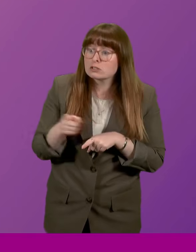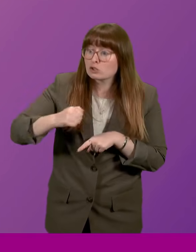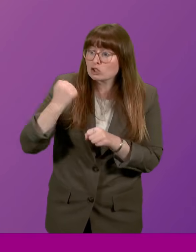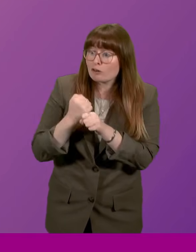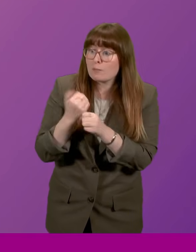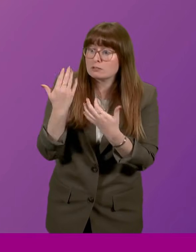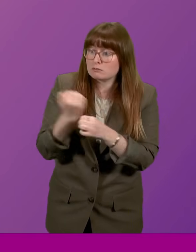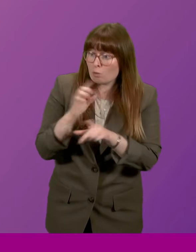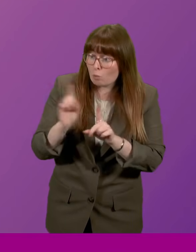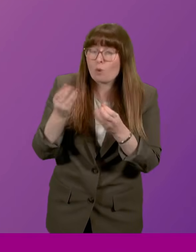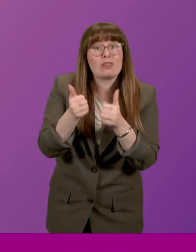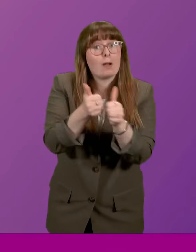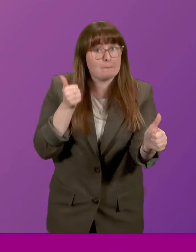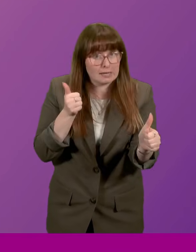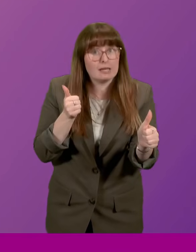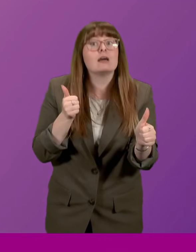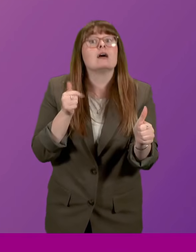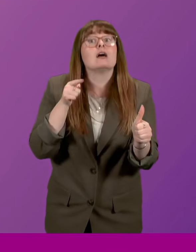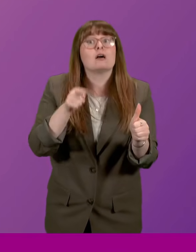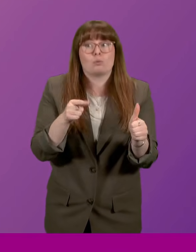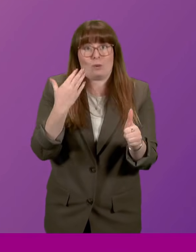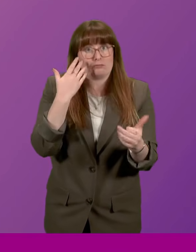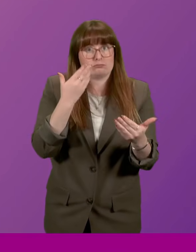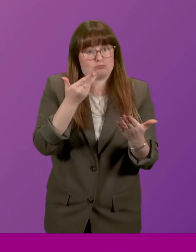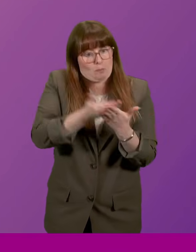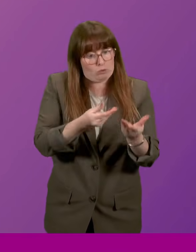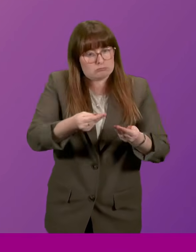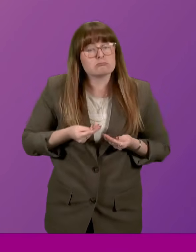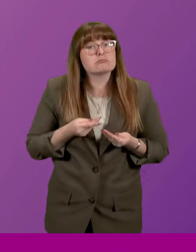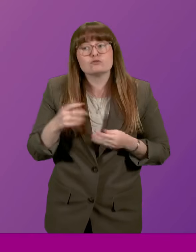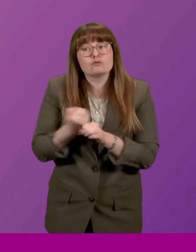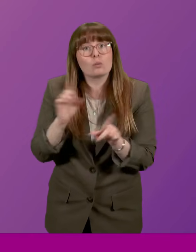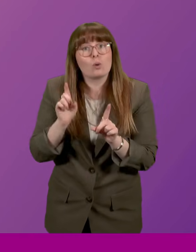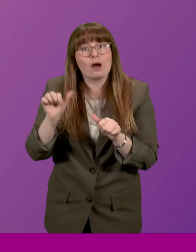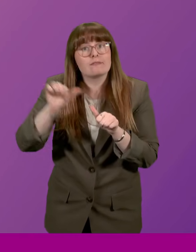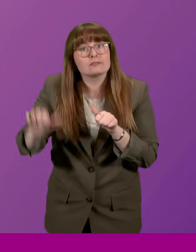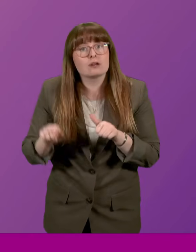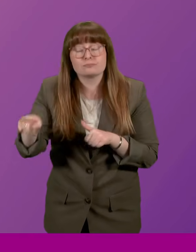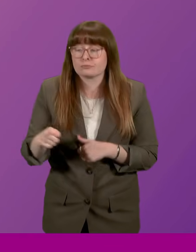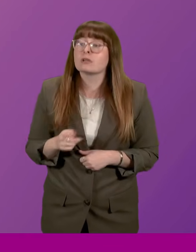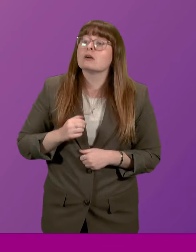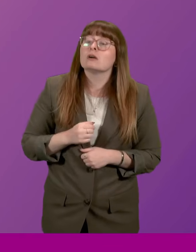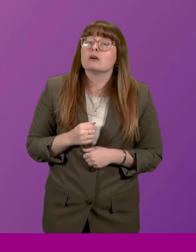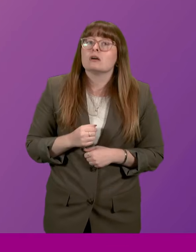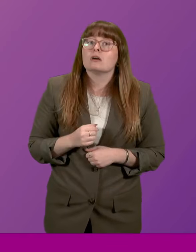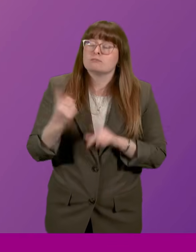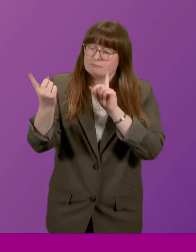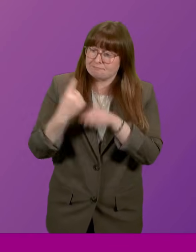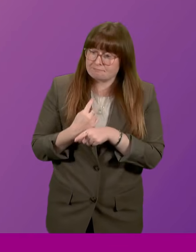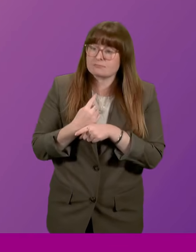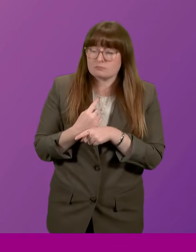Scottish Government have with ExxonMobil given that report? First Minister. The Scottish Government engaged when it was apparent